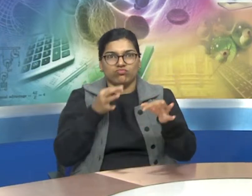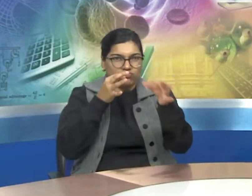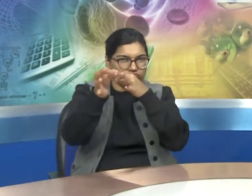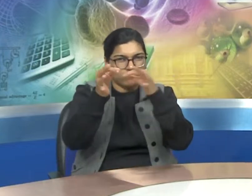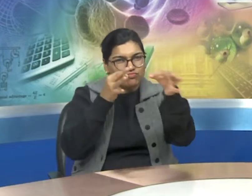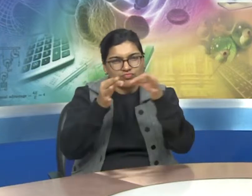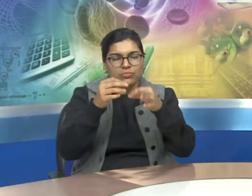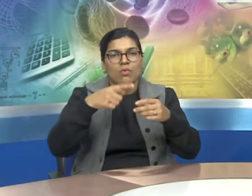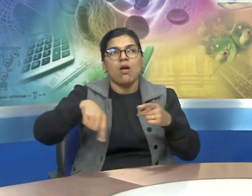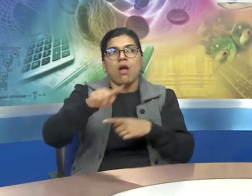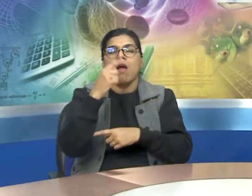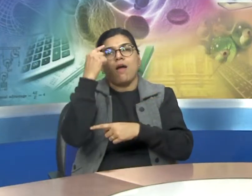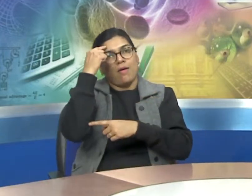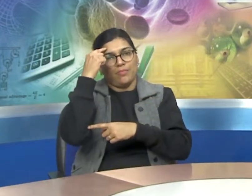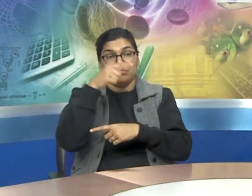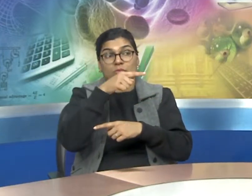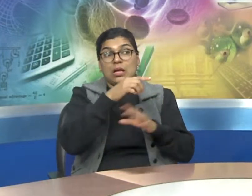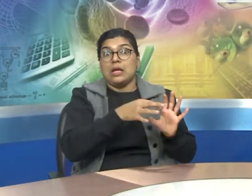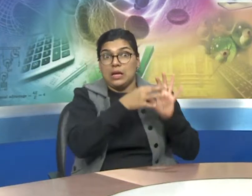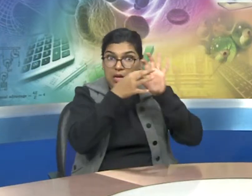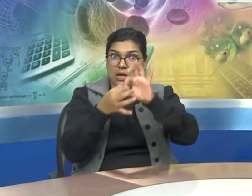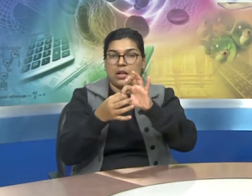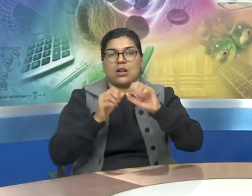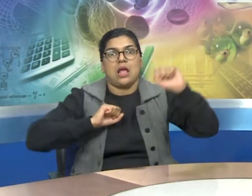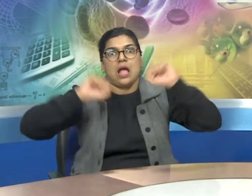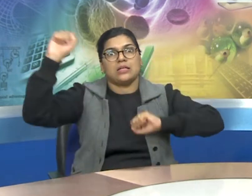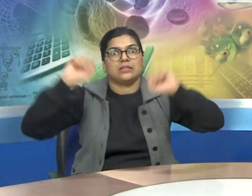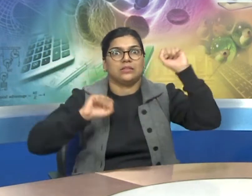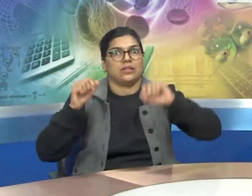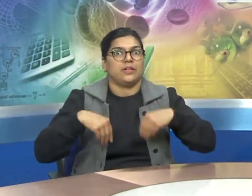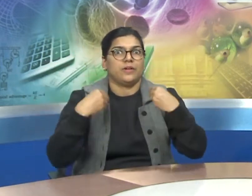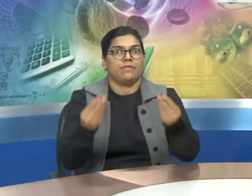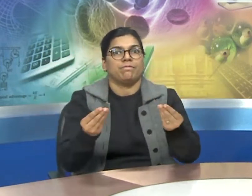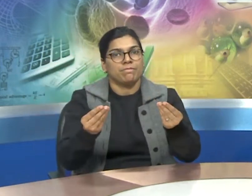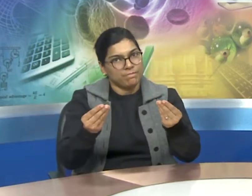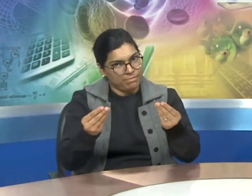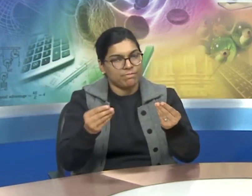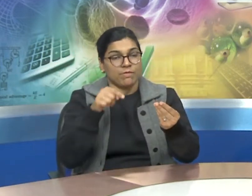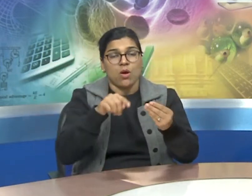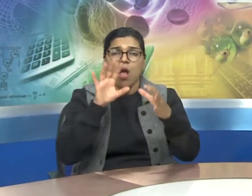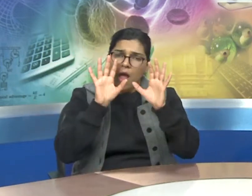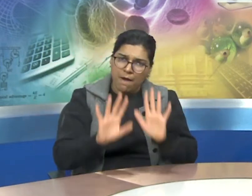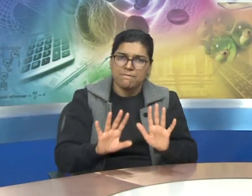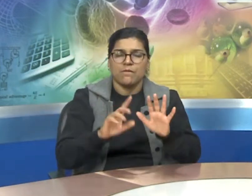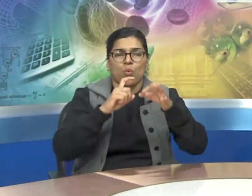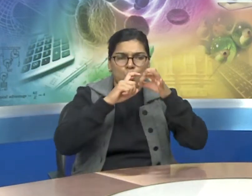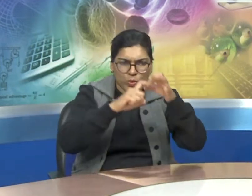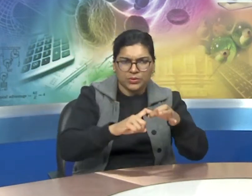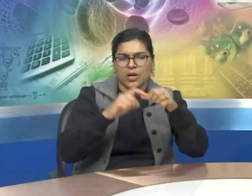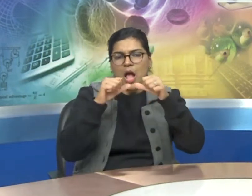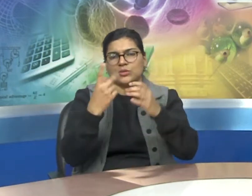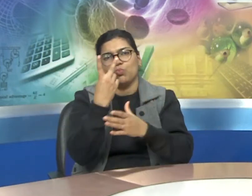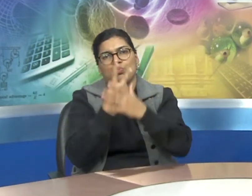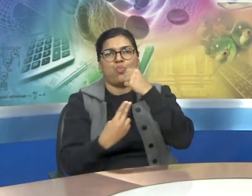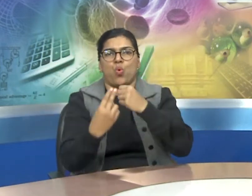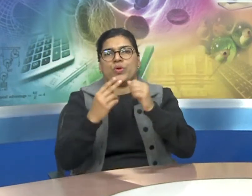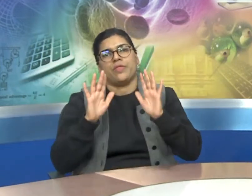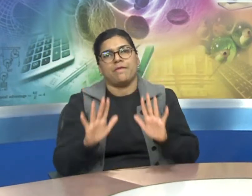So far we have understood the lesson. Now in this exercise part we will have